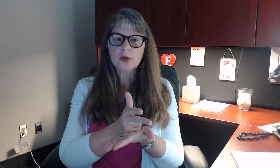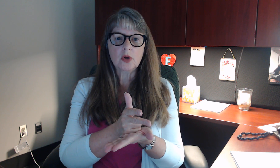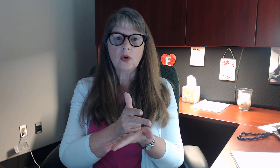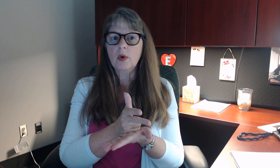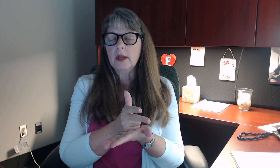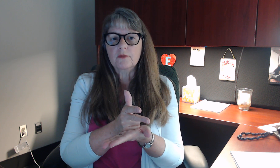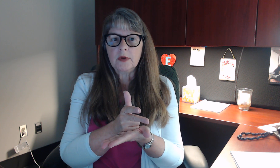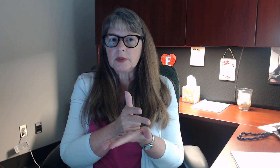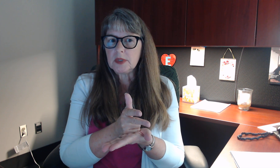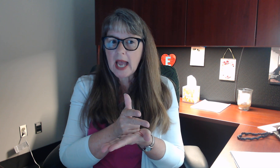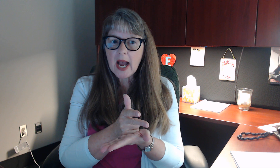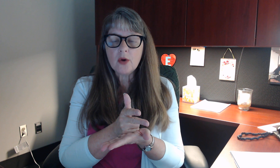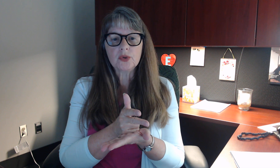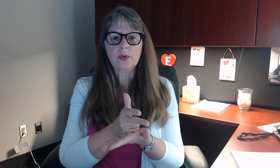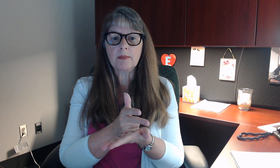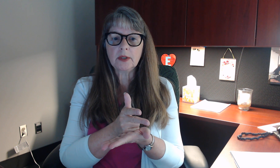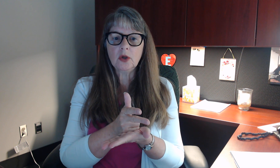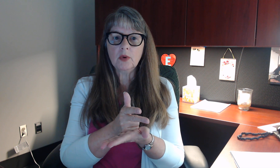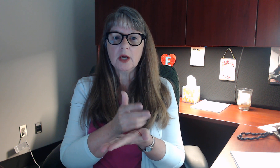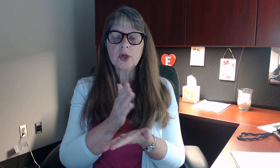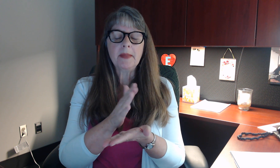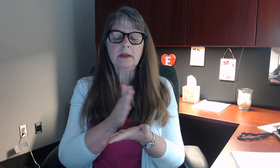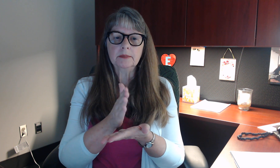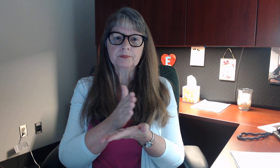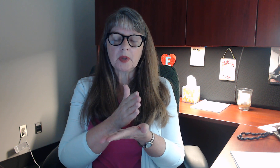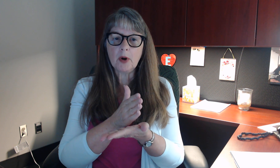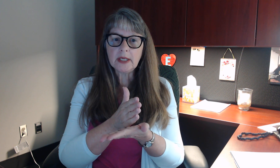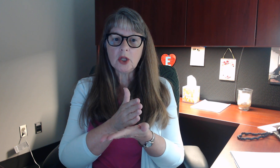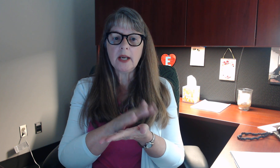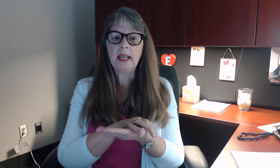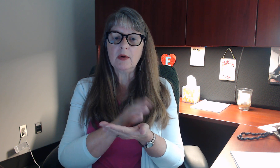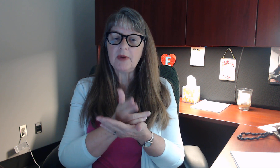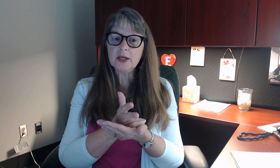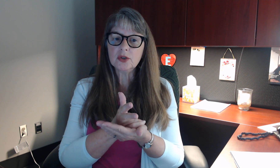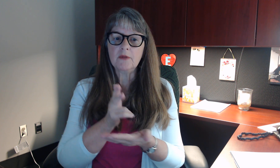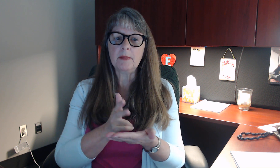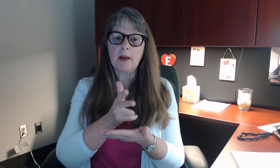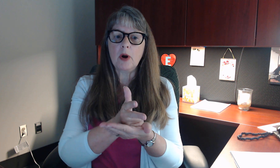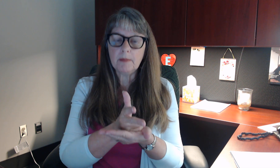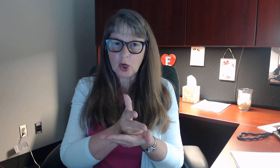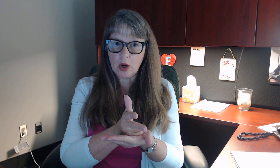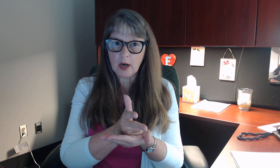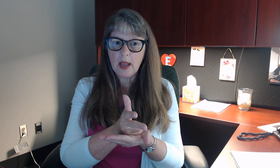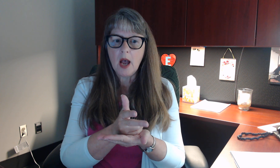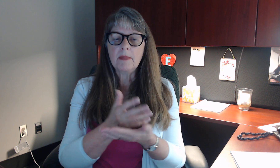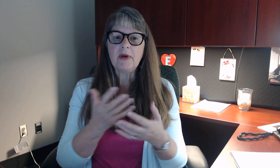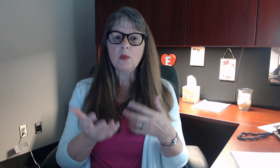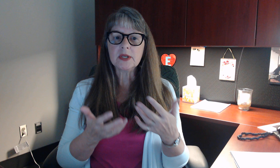So in front of someone's house, or in a parking garage, in a parking lot. And now I park my car. If I want to say I'm